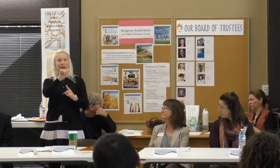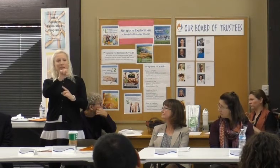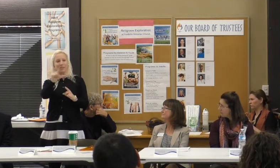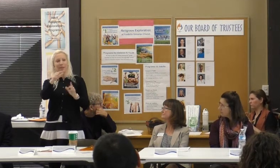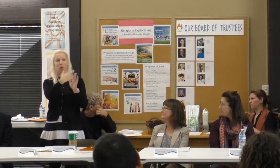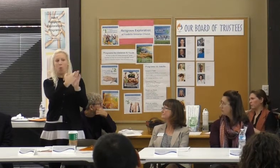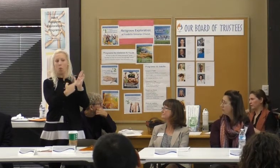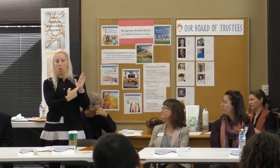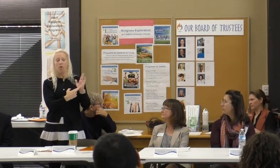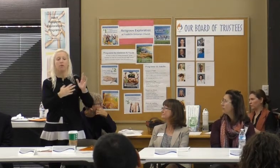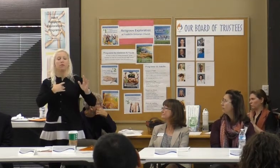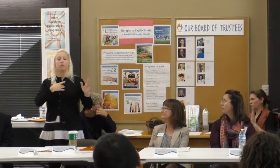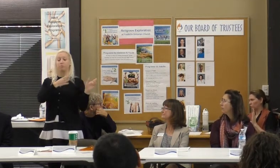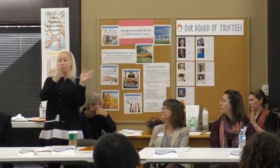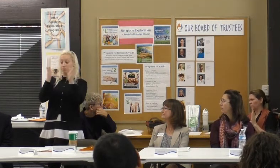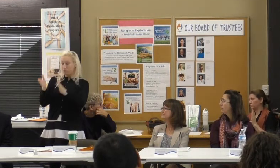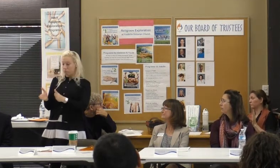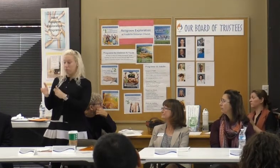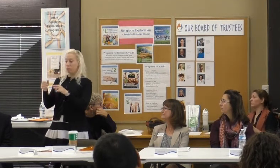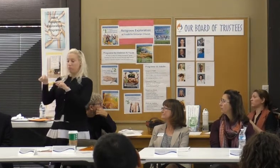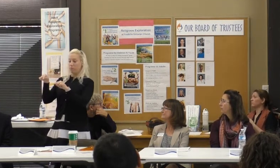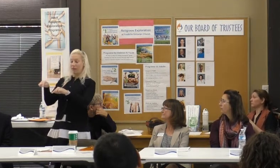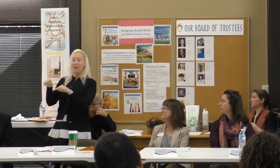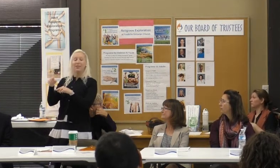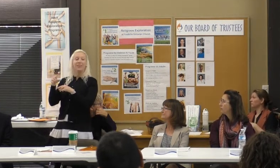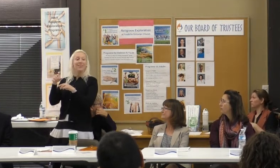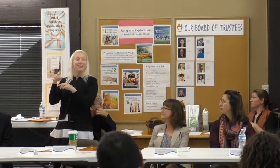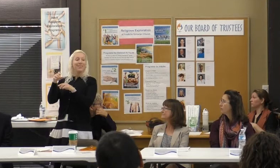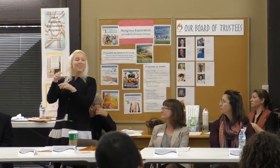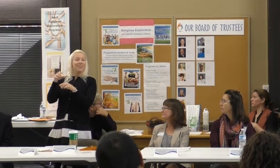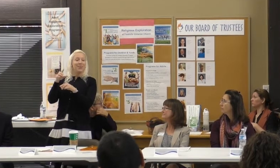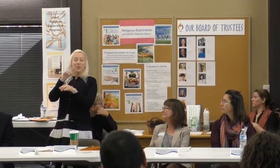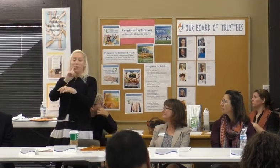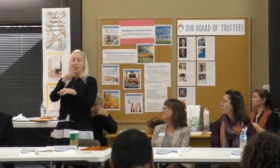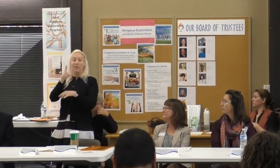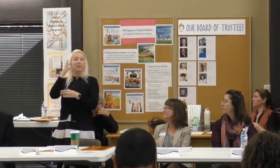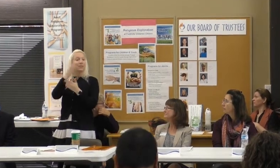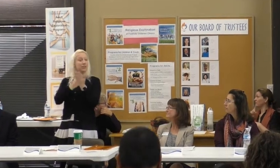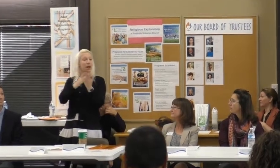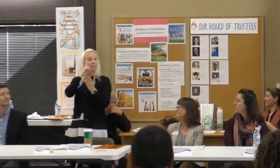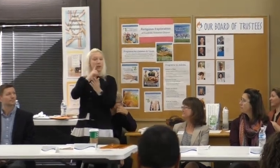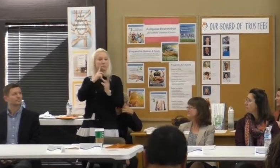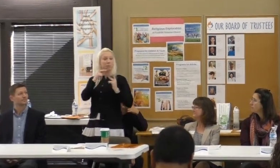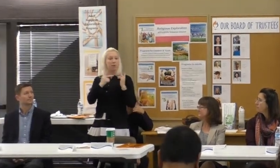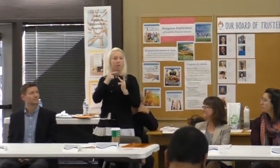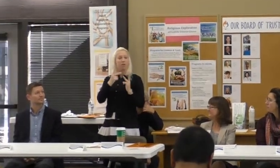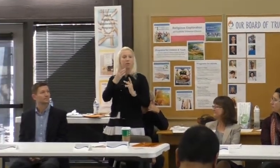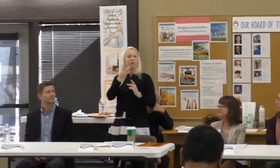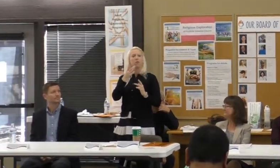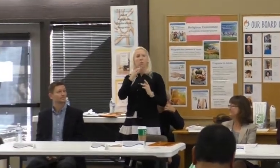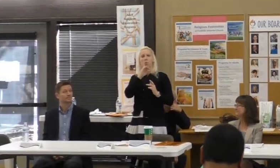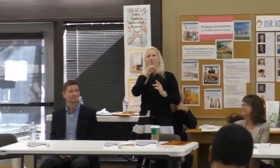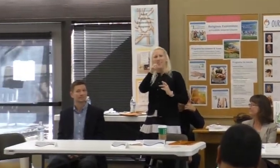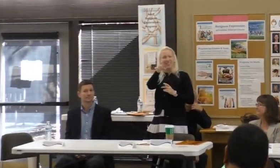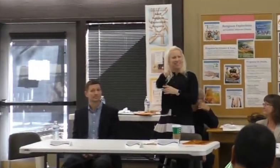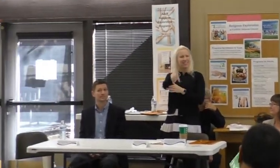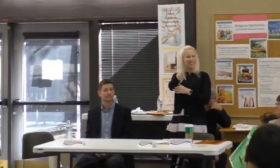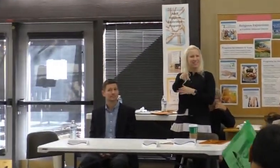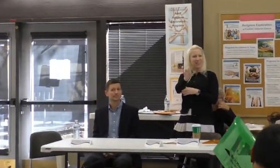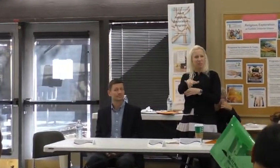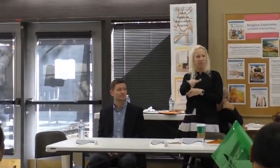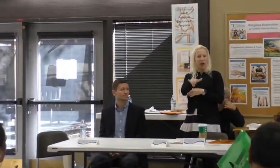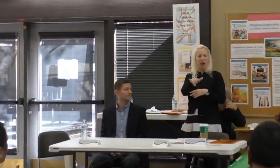Maybe they had more exposure to American Sign Language, and that's really the primary communication need. But there are other deaf